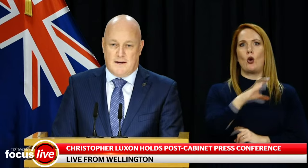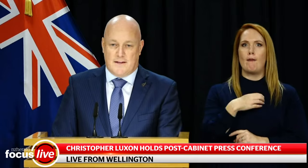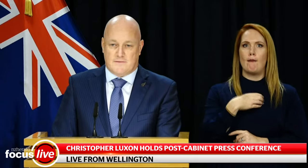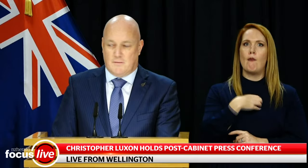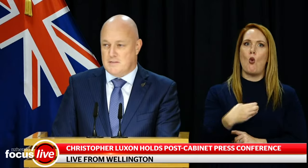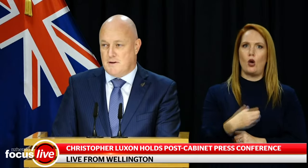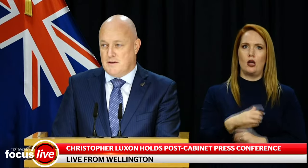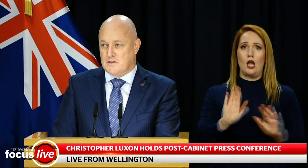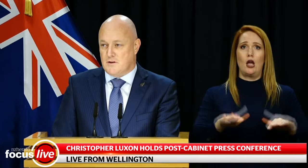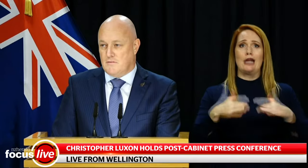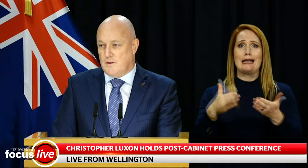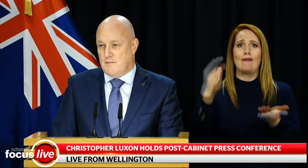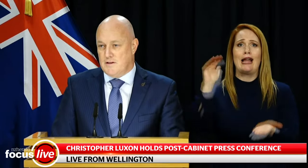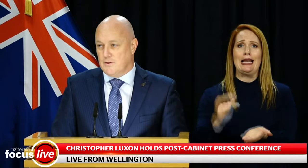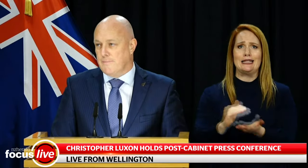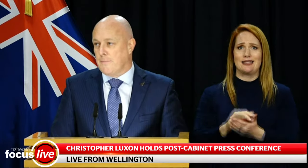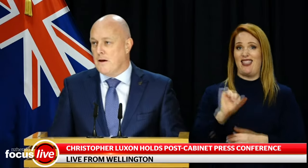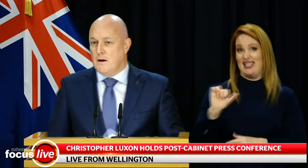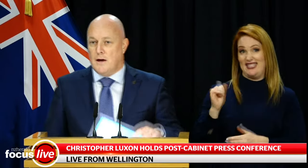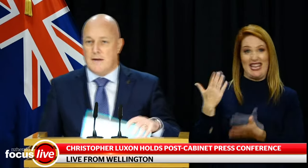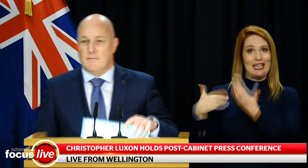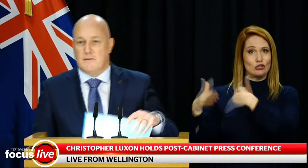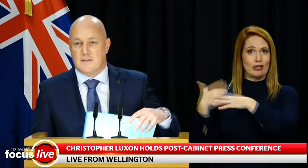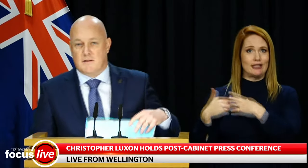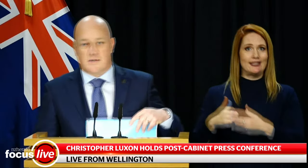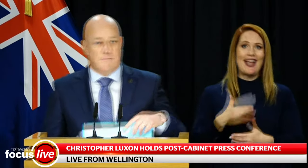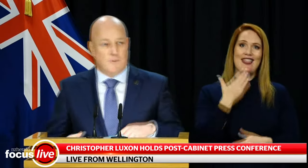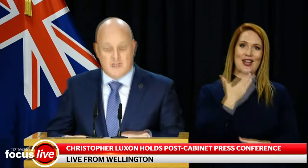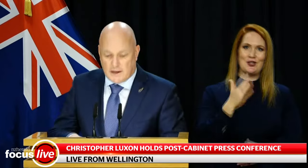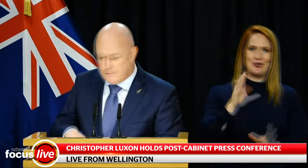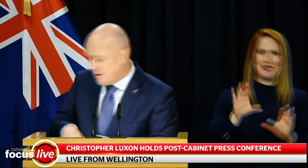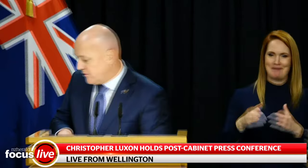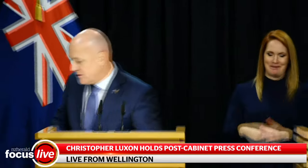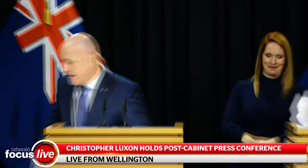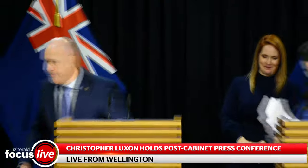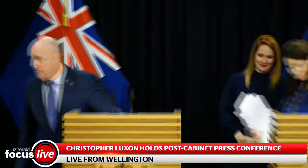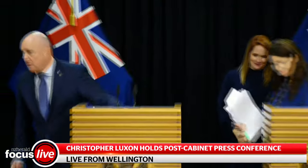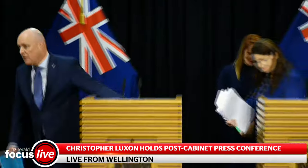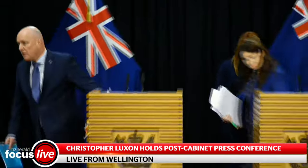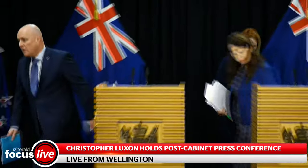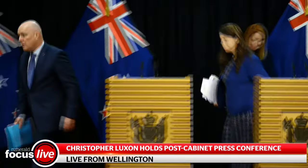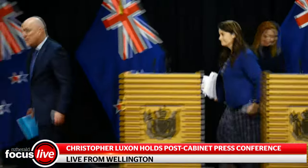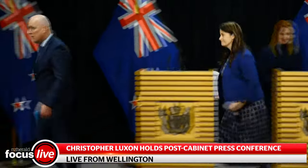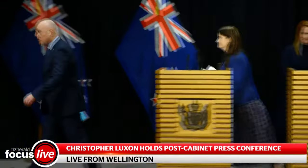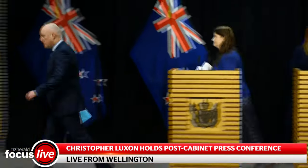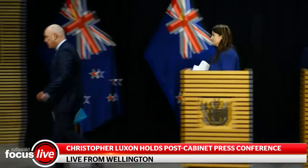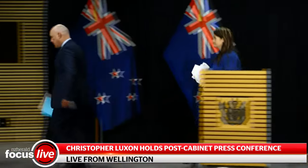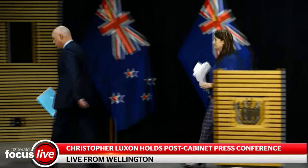worse. And that's very much been the history of what they've been doing. Okay, thanks so much, Dean. Appreciate it. Have a good day.